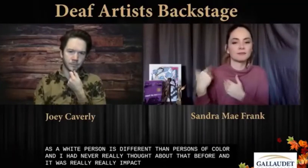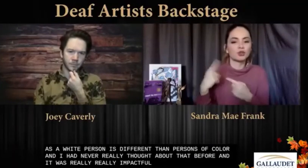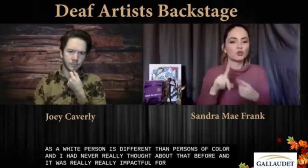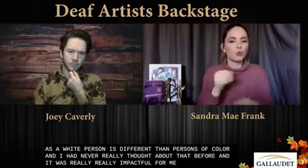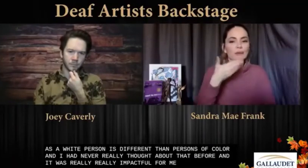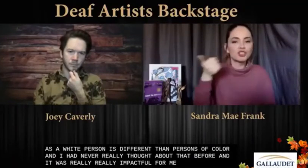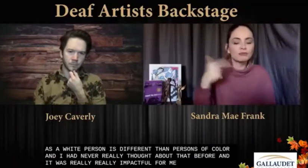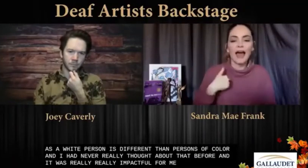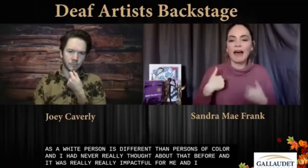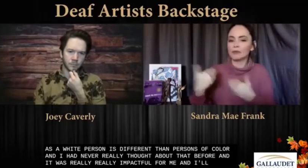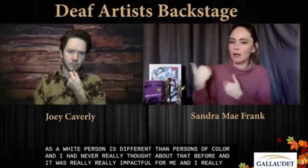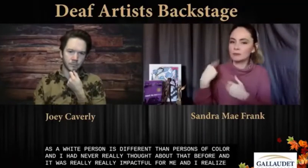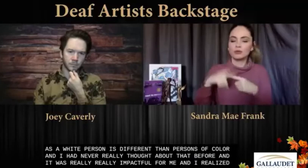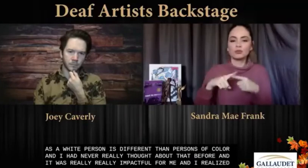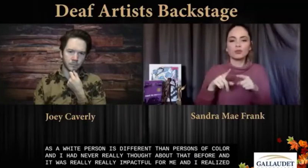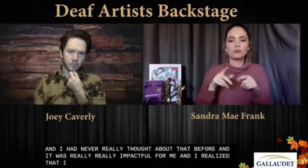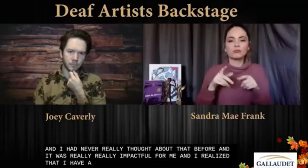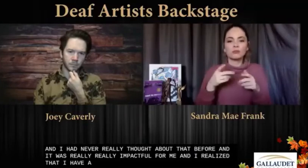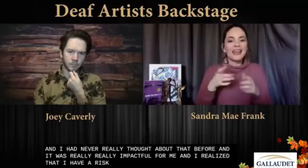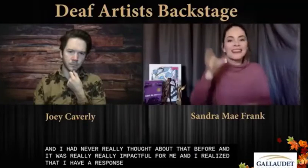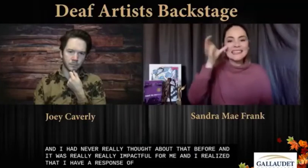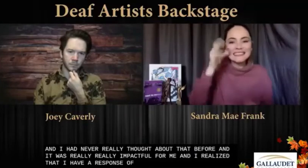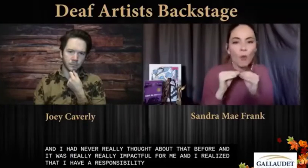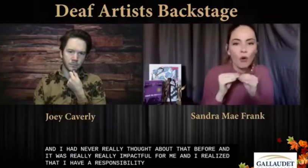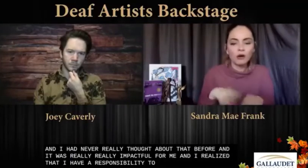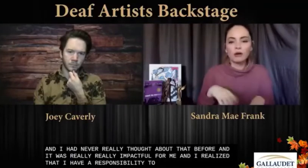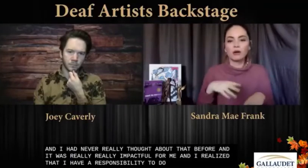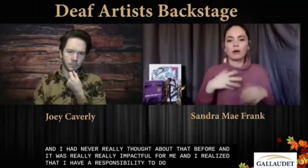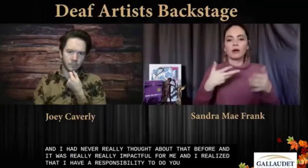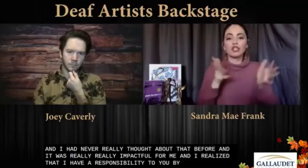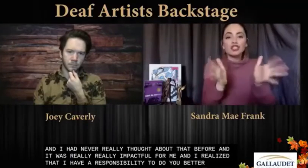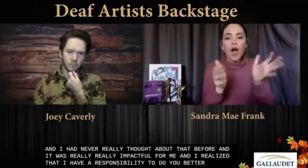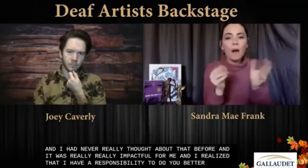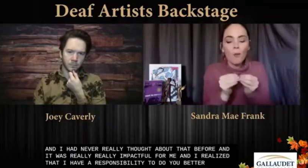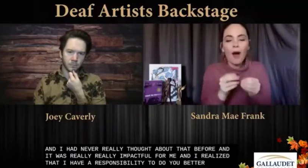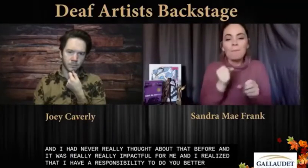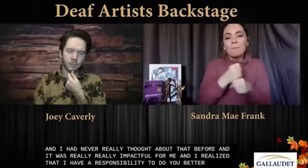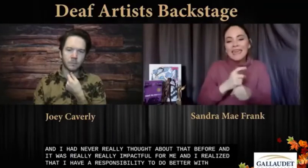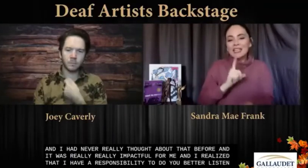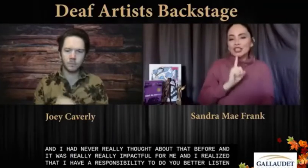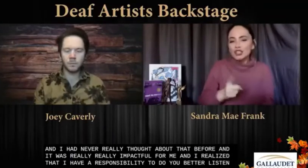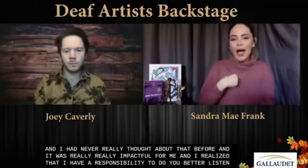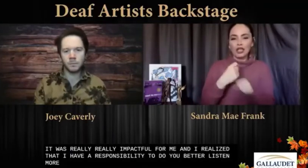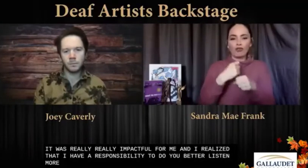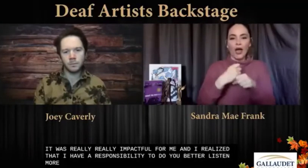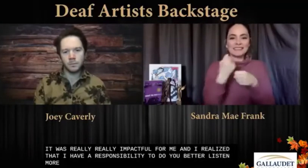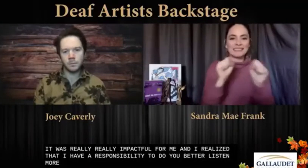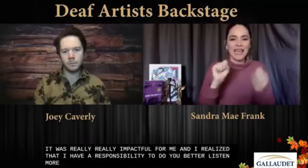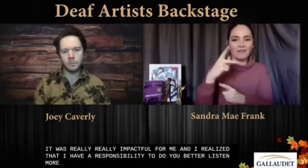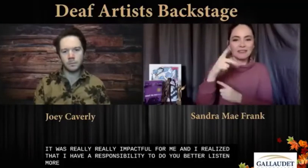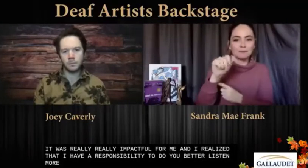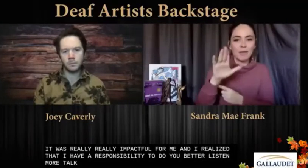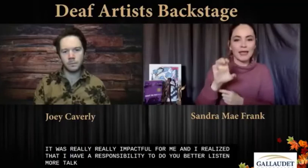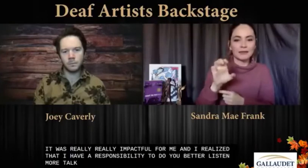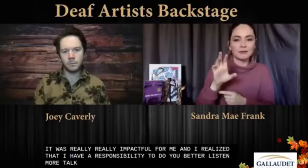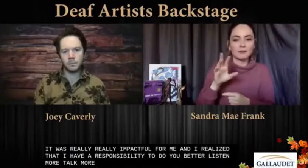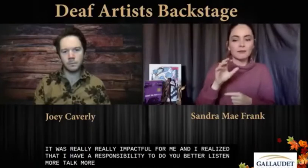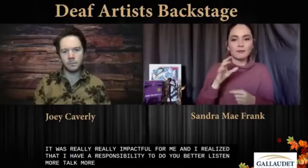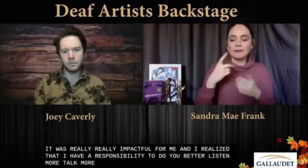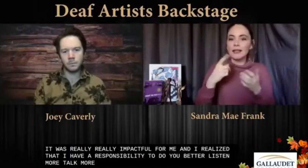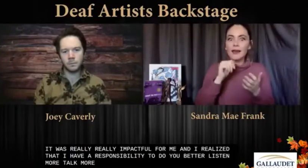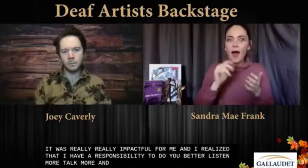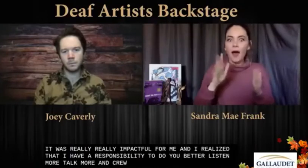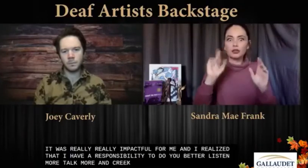for me and I realized that I have a responsibility to do better listen more talk more